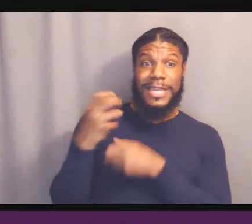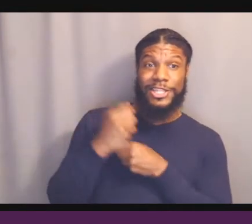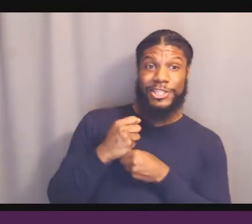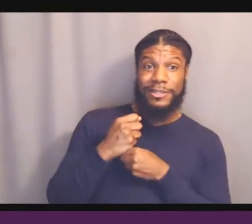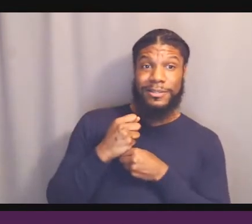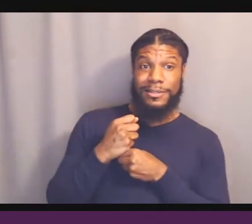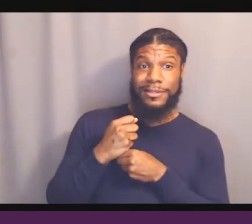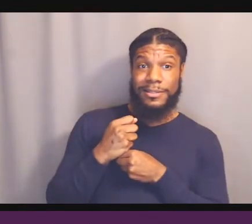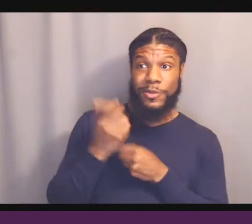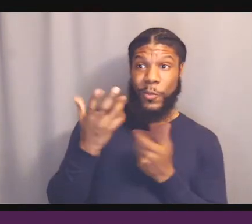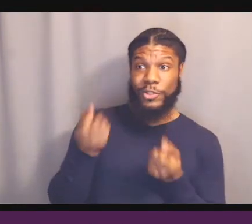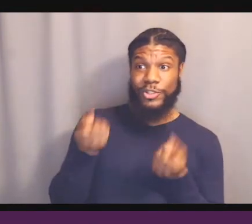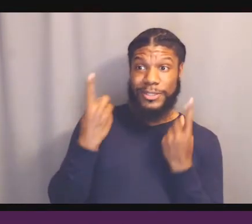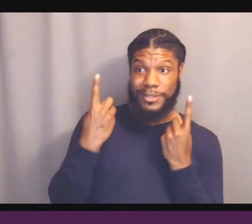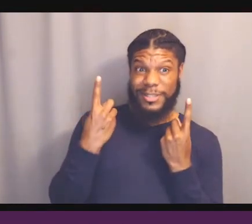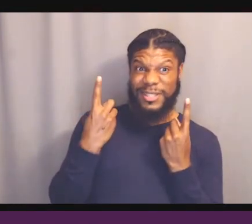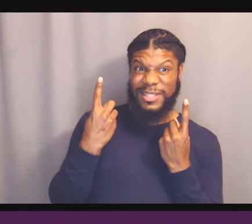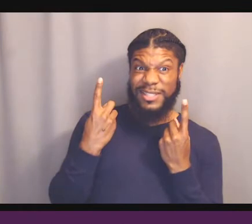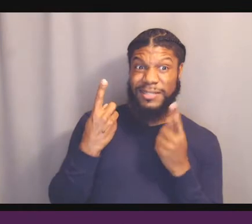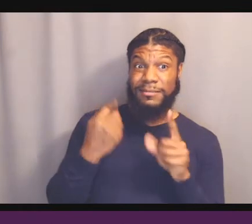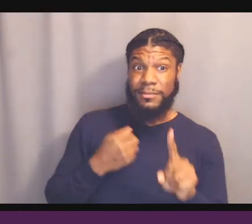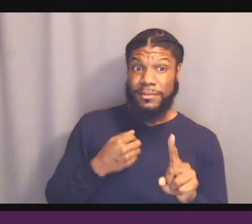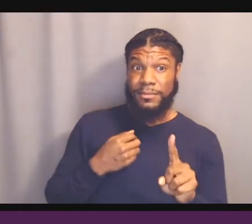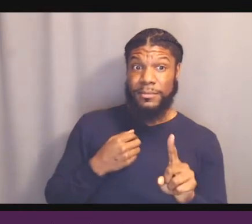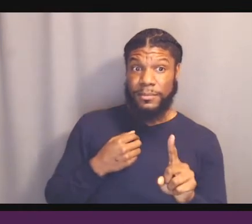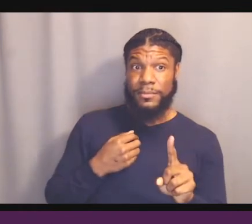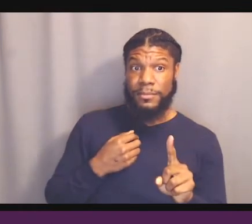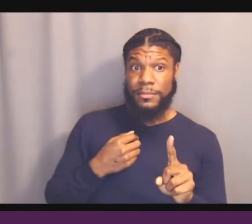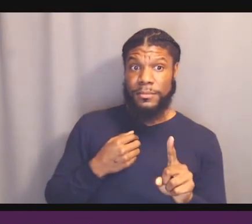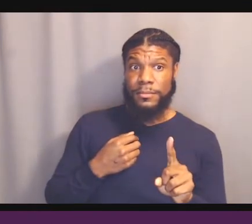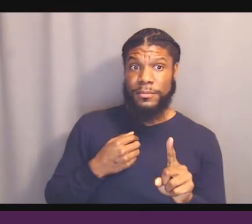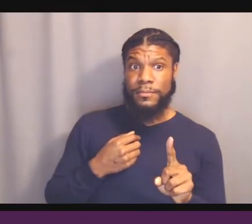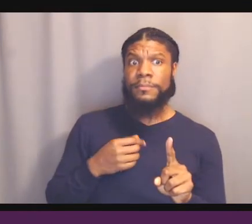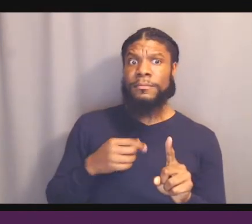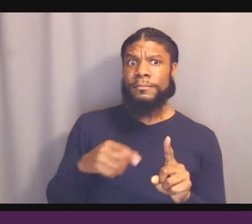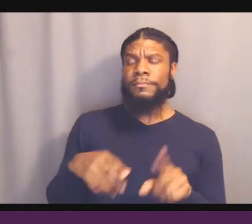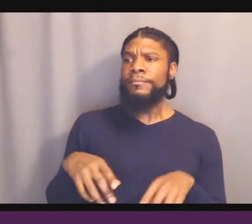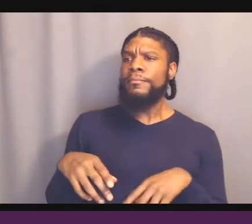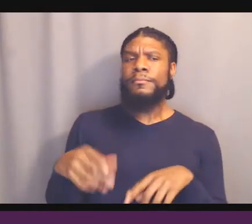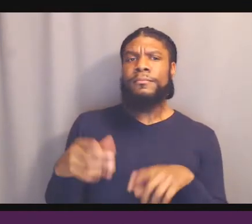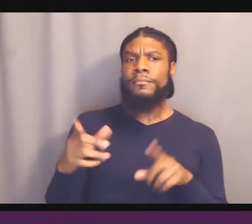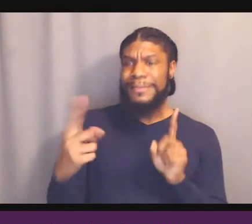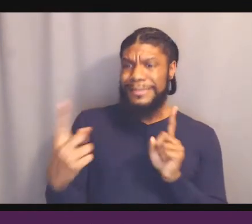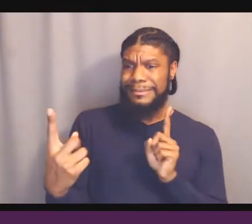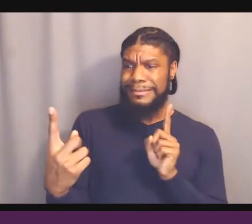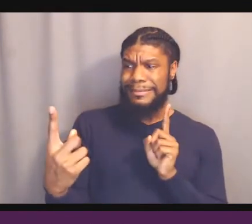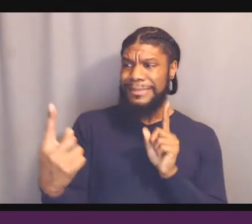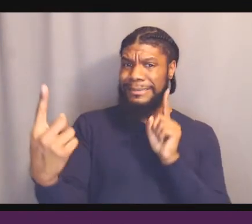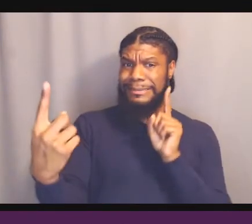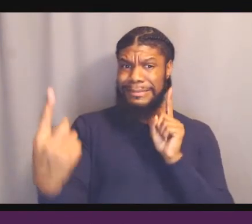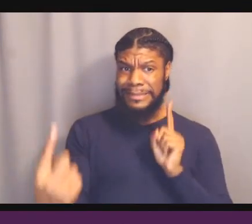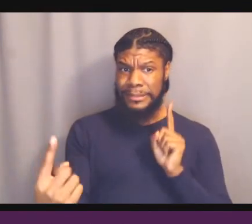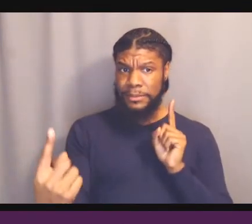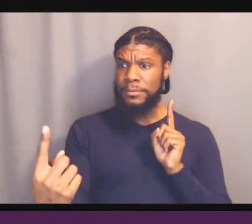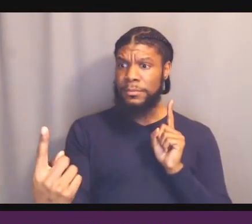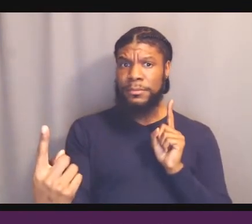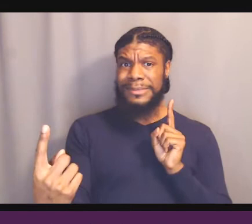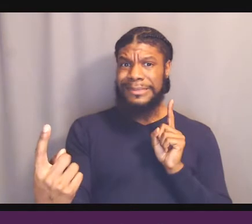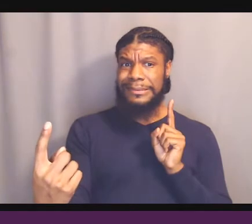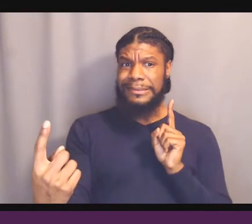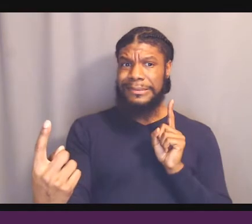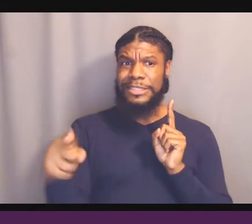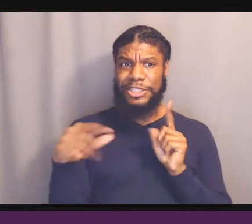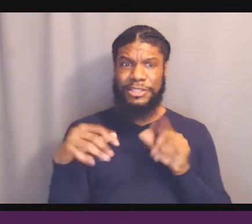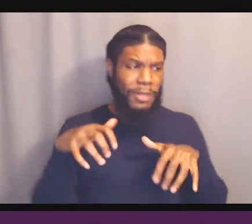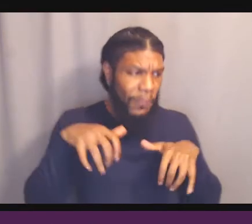on. In order for him to get that close, he had to do some moving too. You can't assume. I